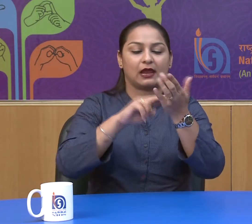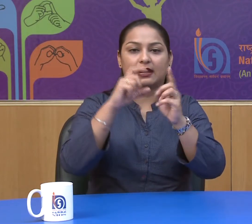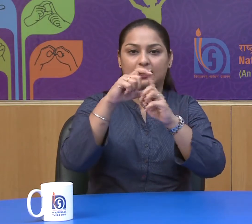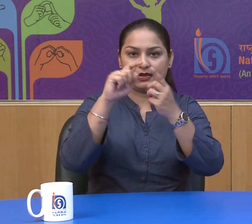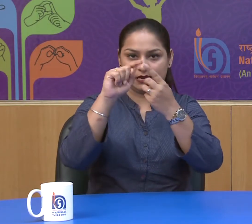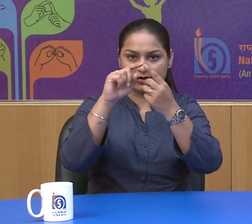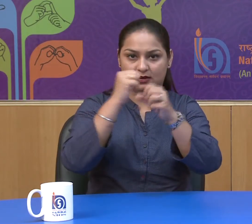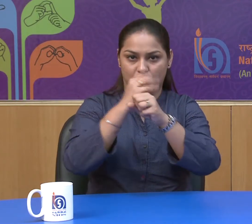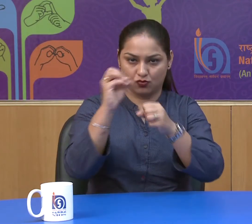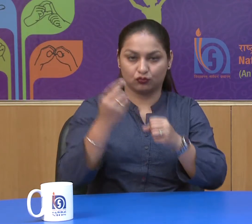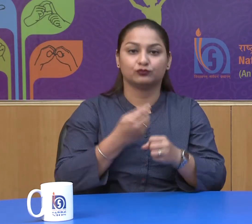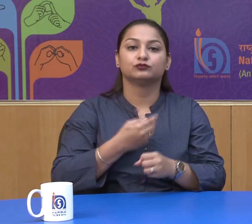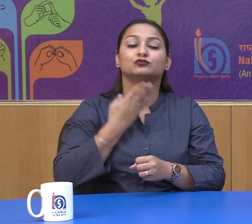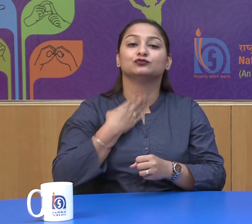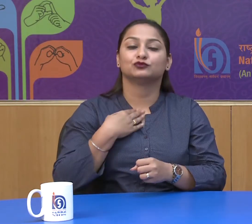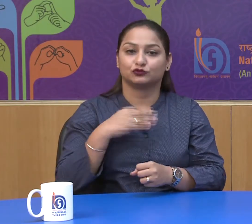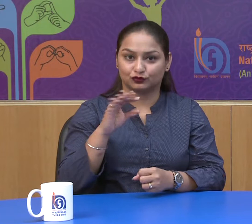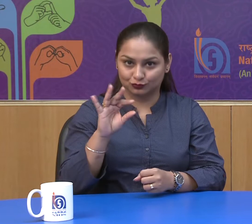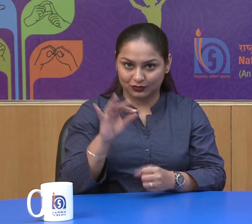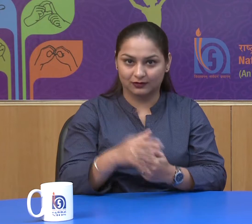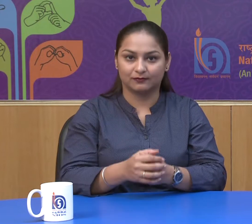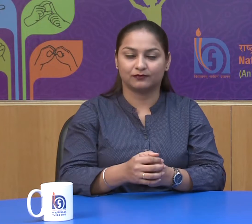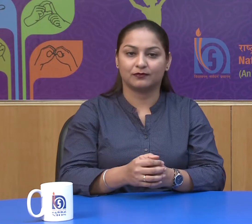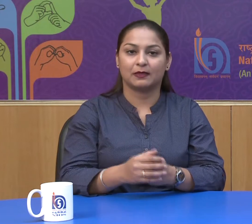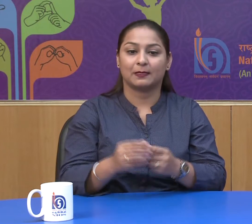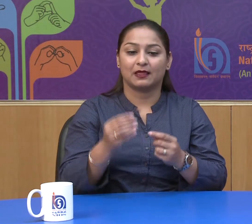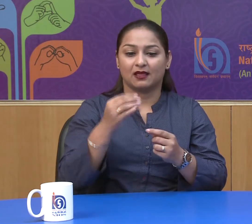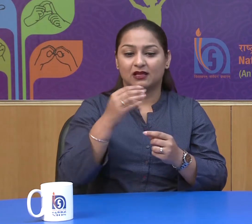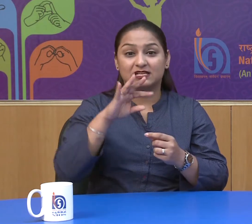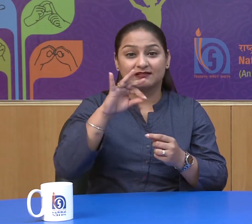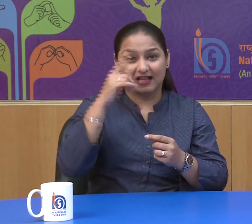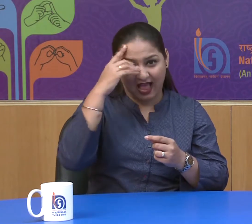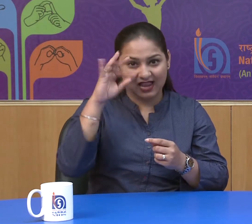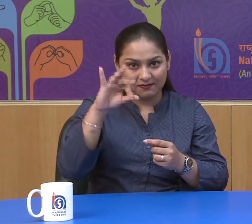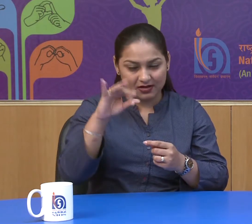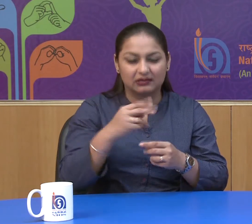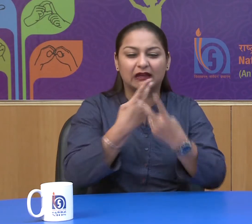sugar, paper and many other things.